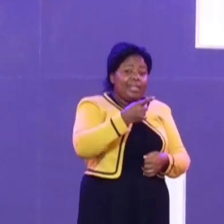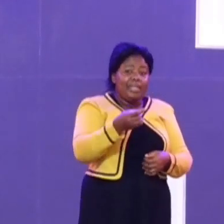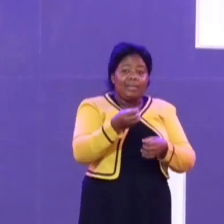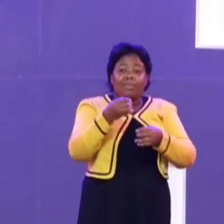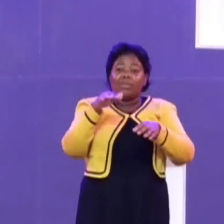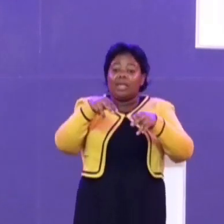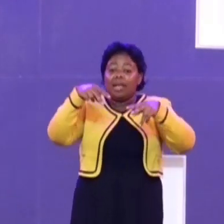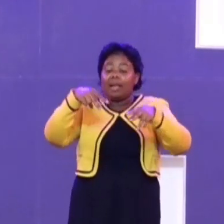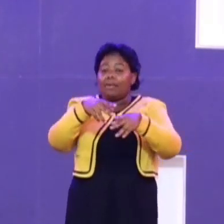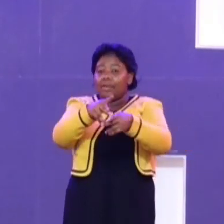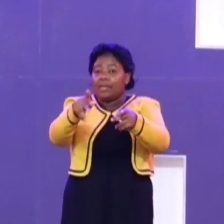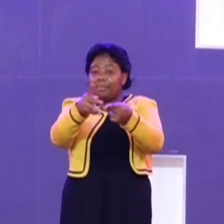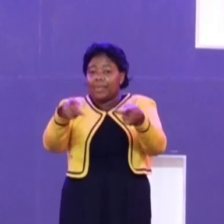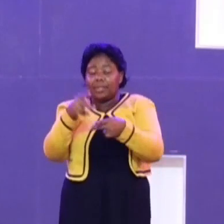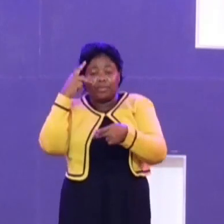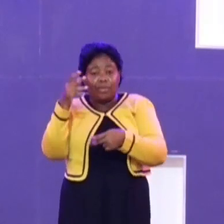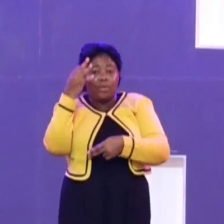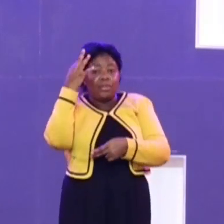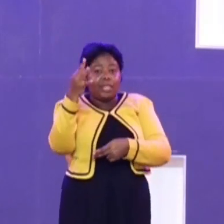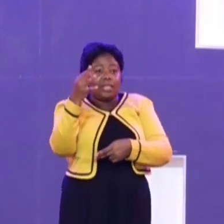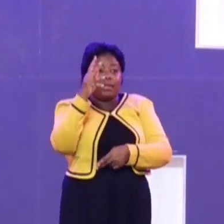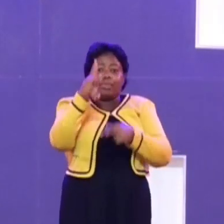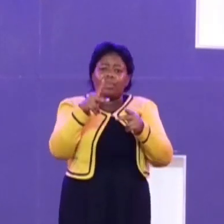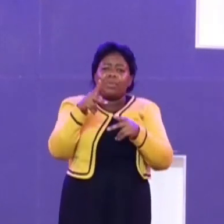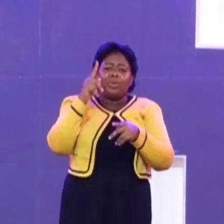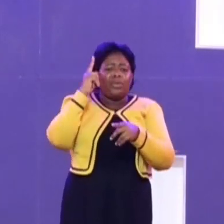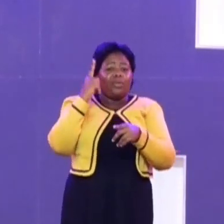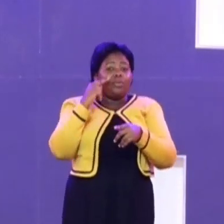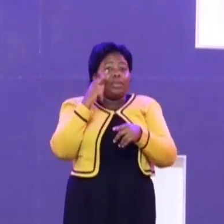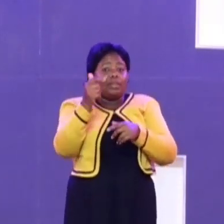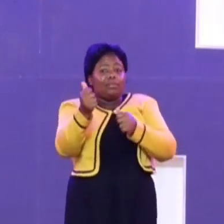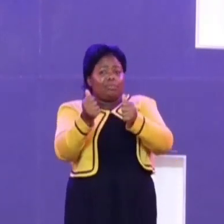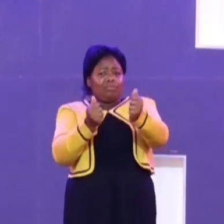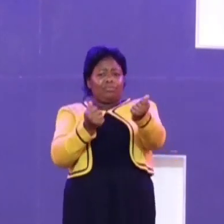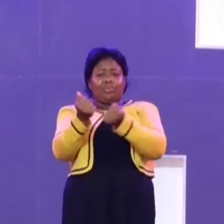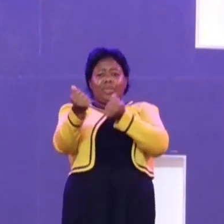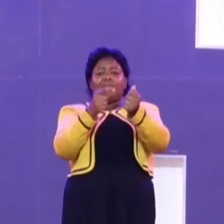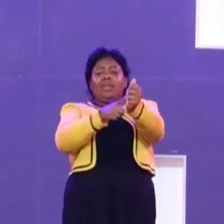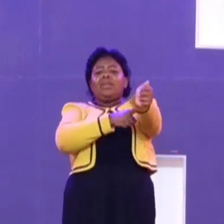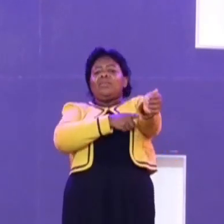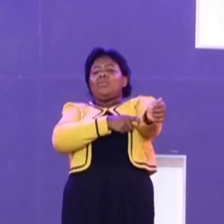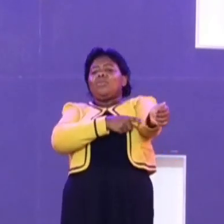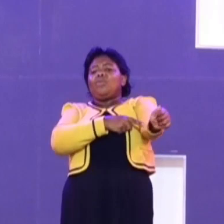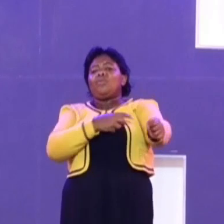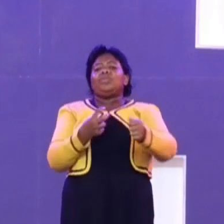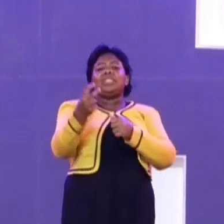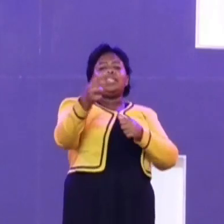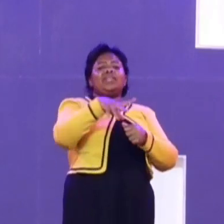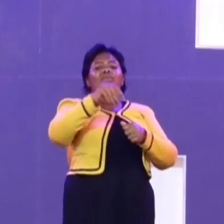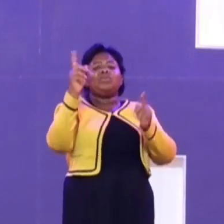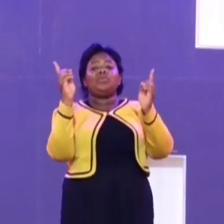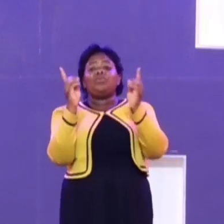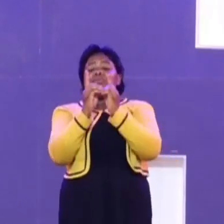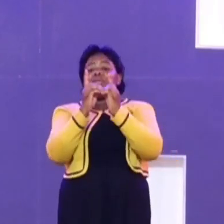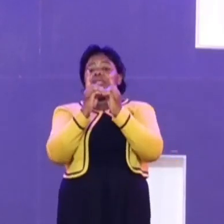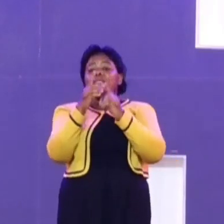You find him on pulpits of three people. Omusanga avuza olugendo luwanvu nga agenze kushikana abantu batano. You find him when he has driven a long journey going to